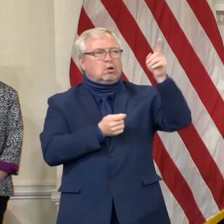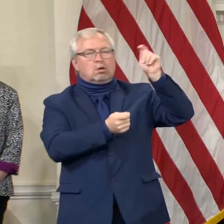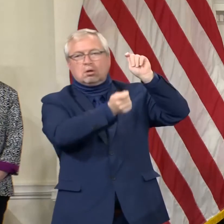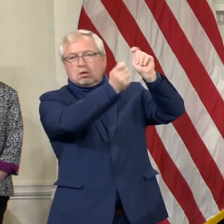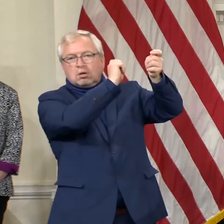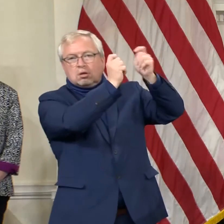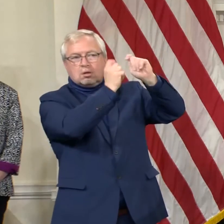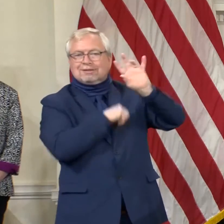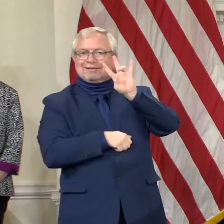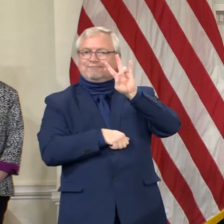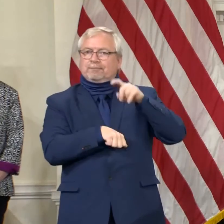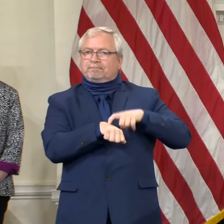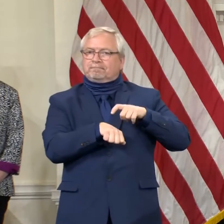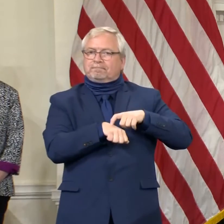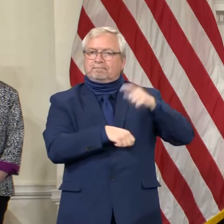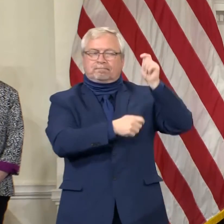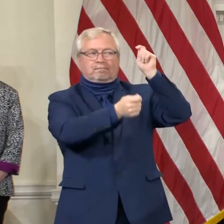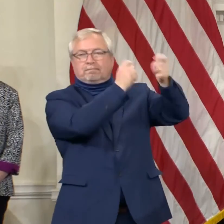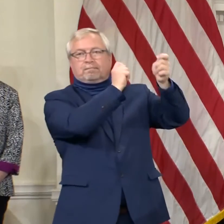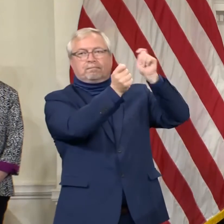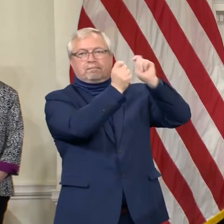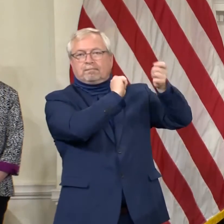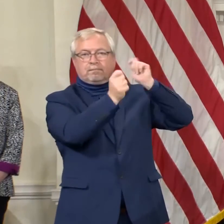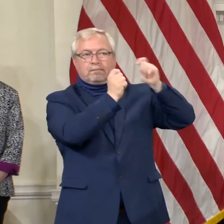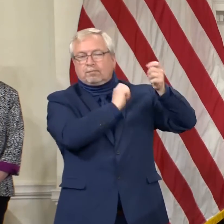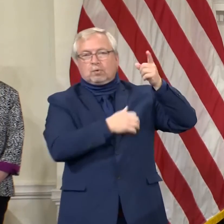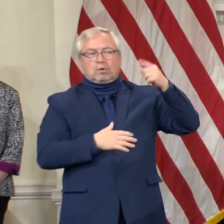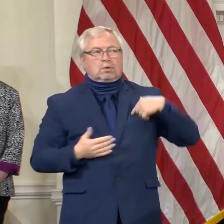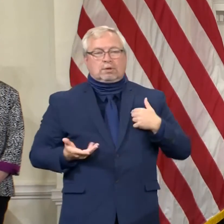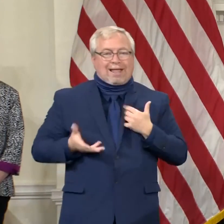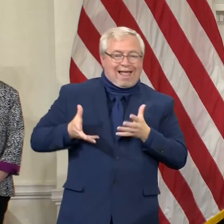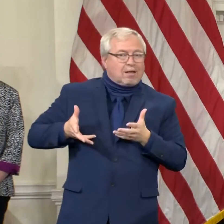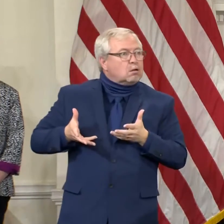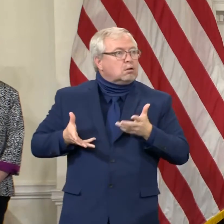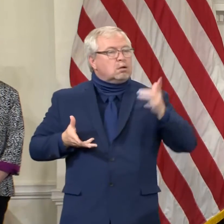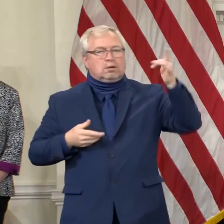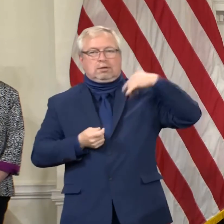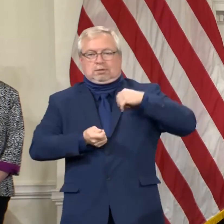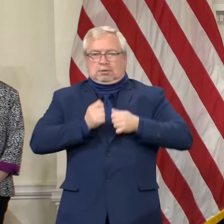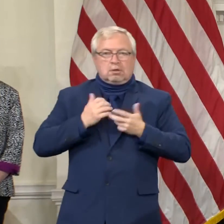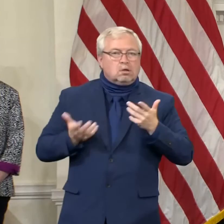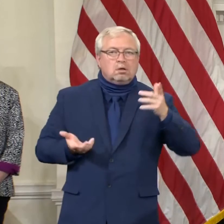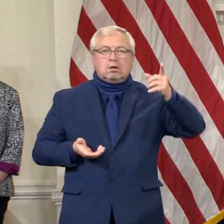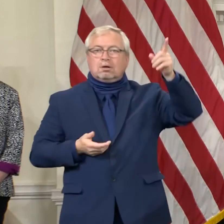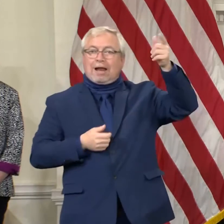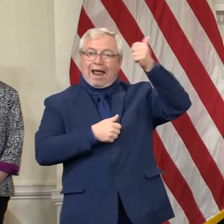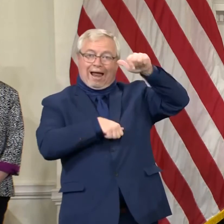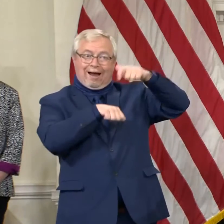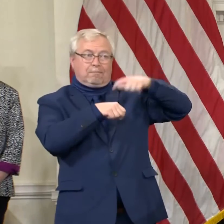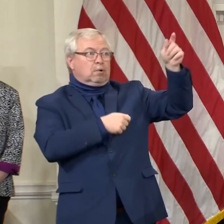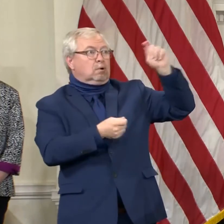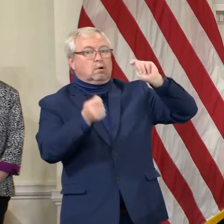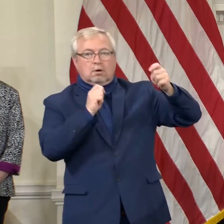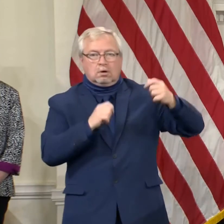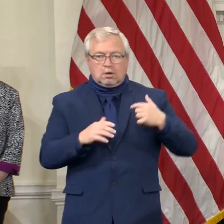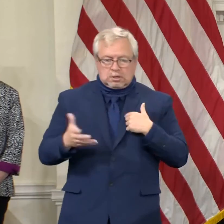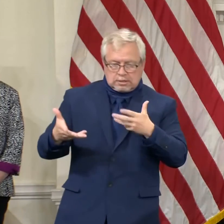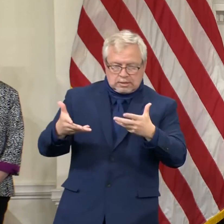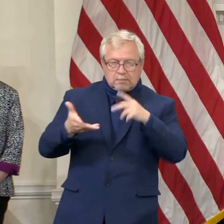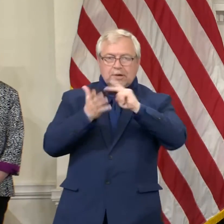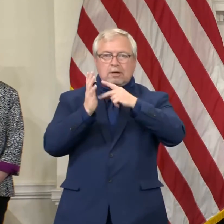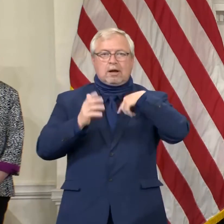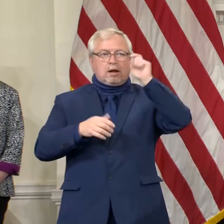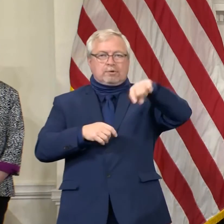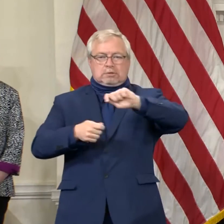out. Each time that new regulation comes out from the federal level, that website has to be updated and